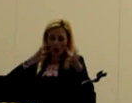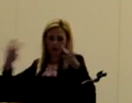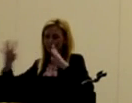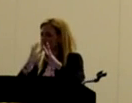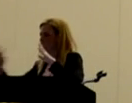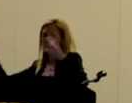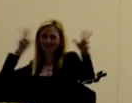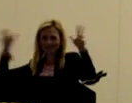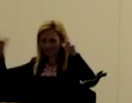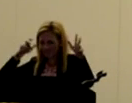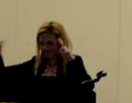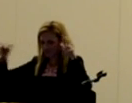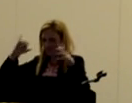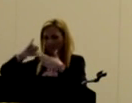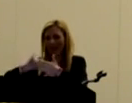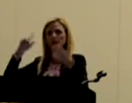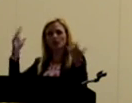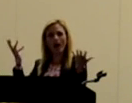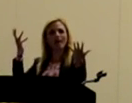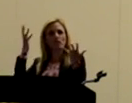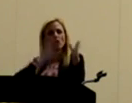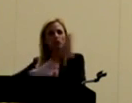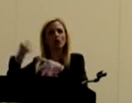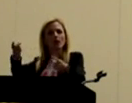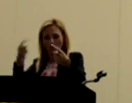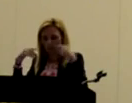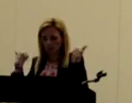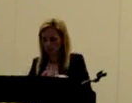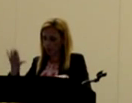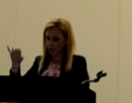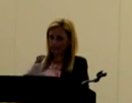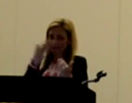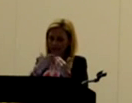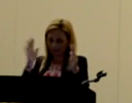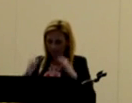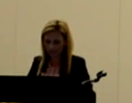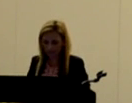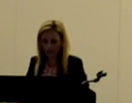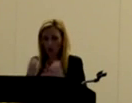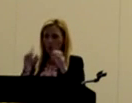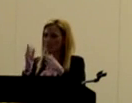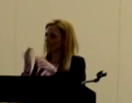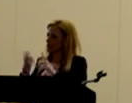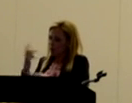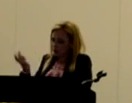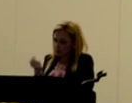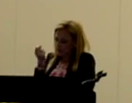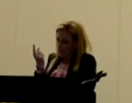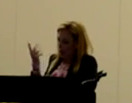by, talking, speaking, hearing. That is why frustration comes so easily. No one seems